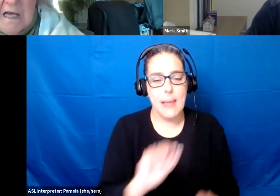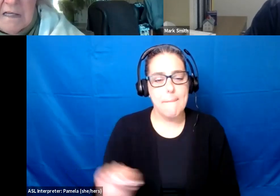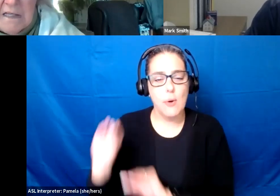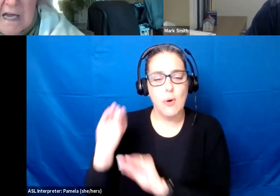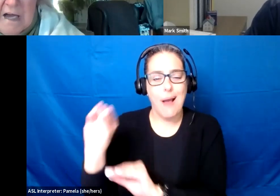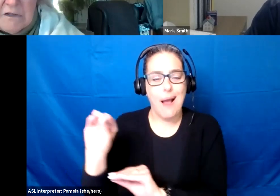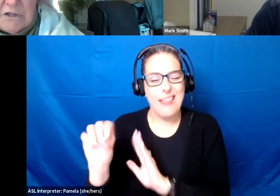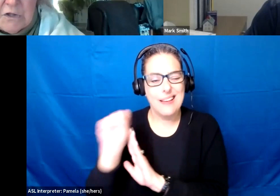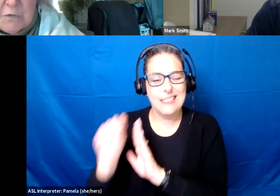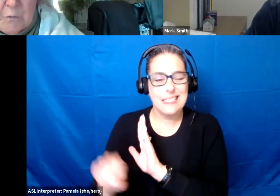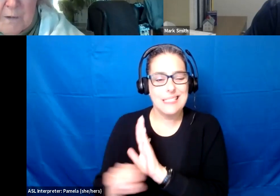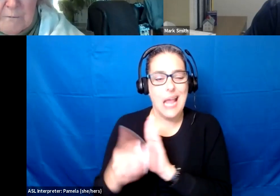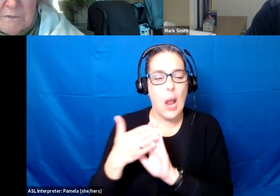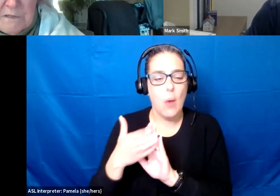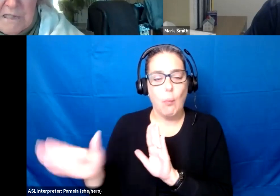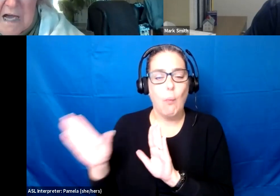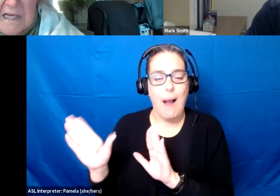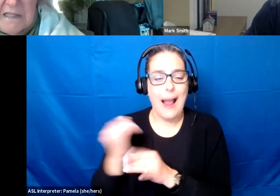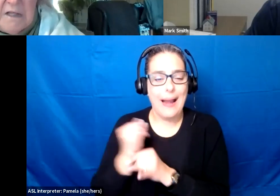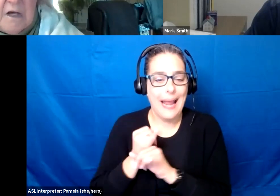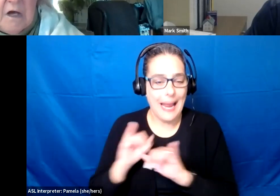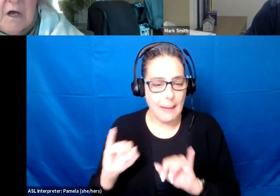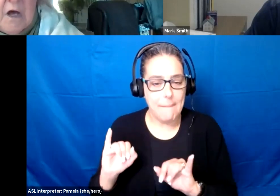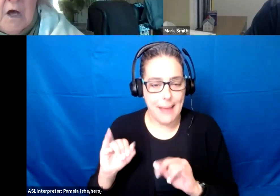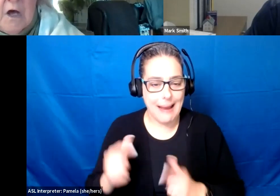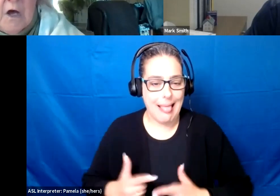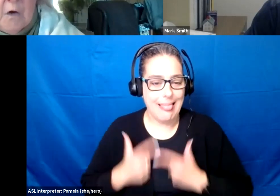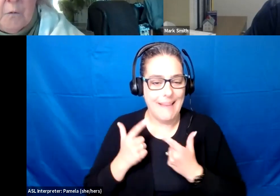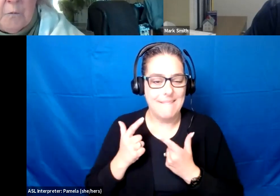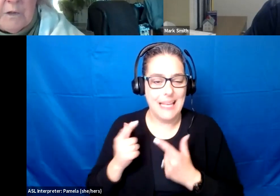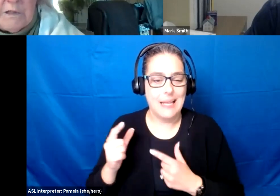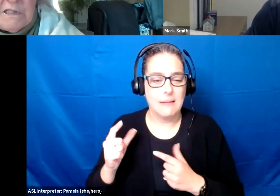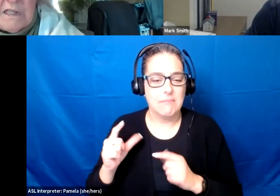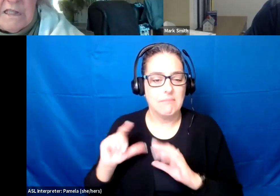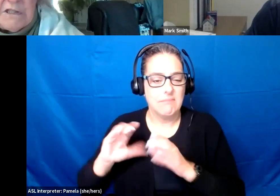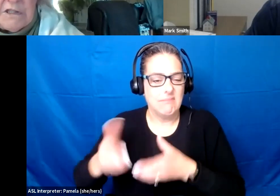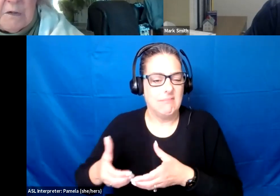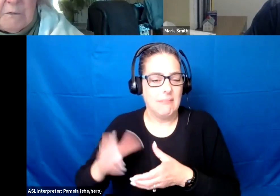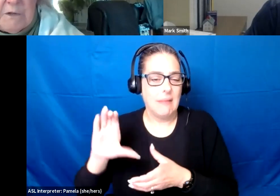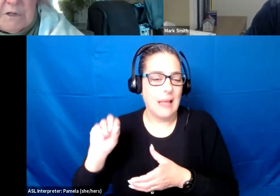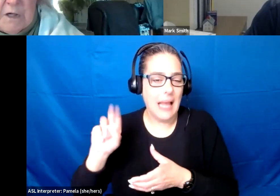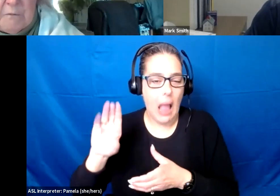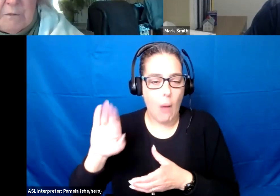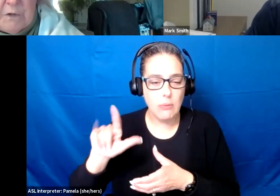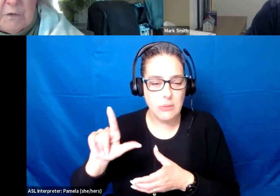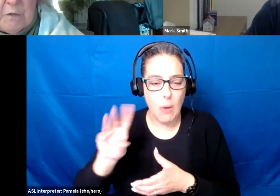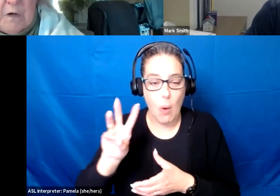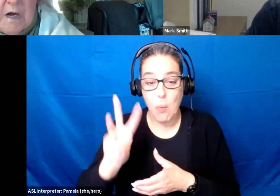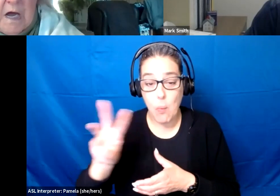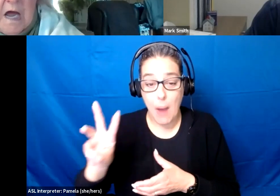Living Council's website, which is